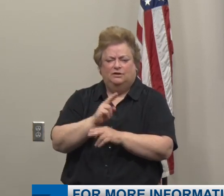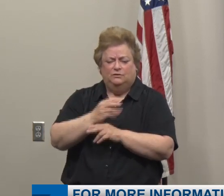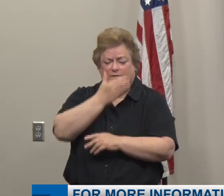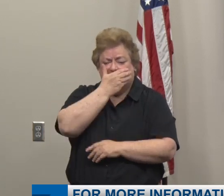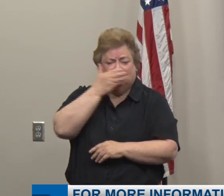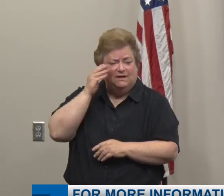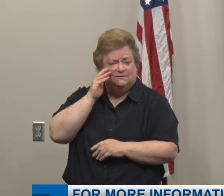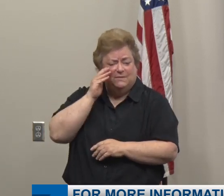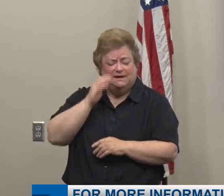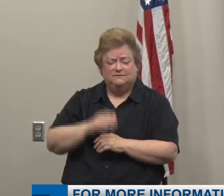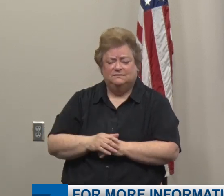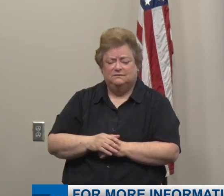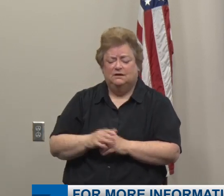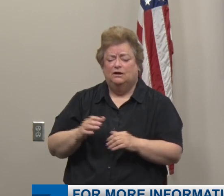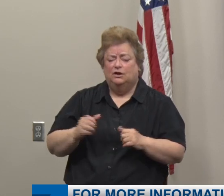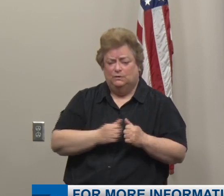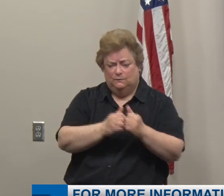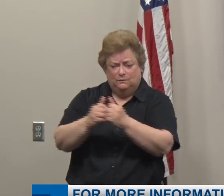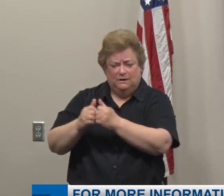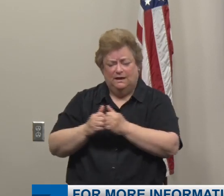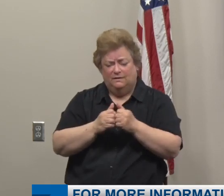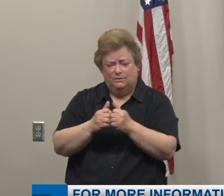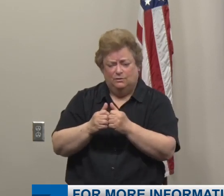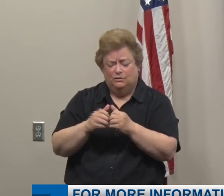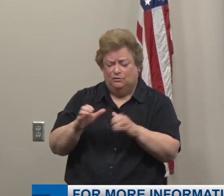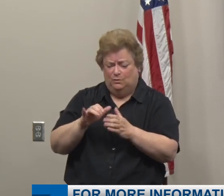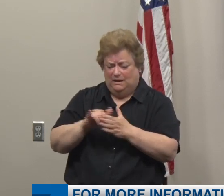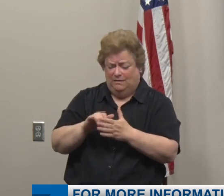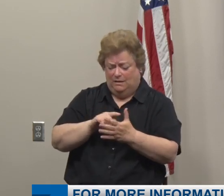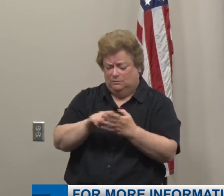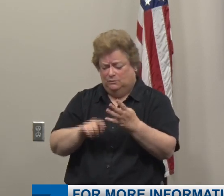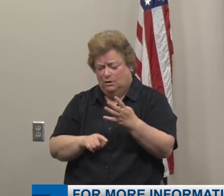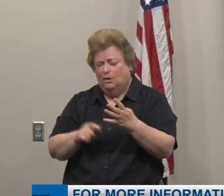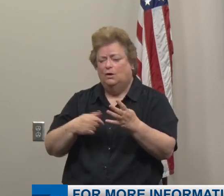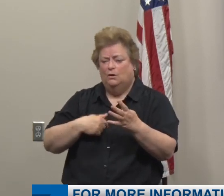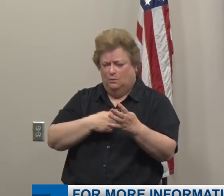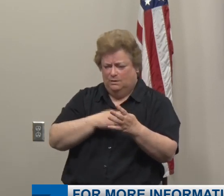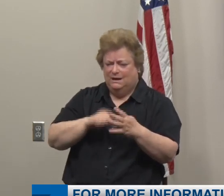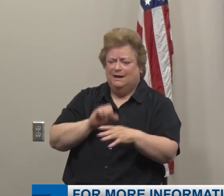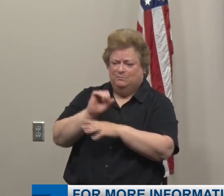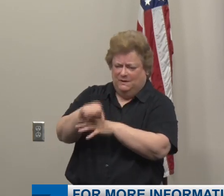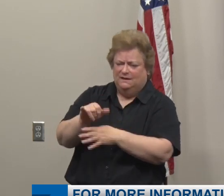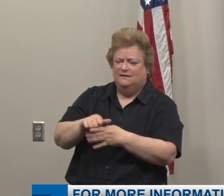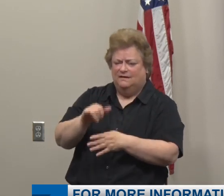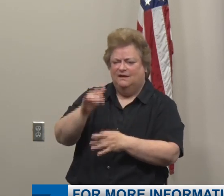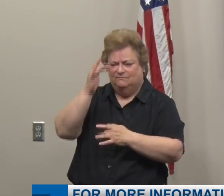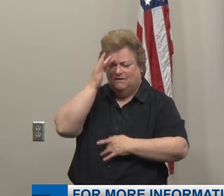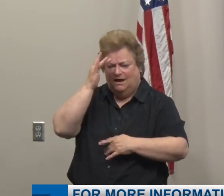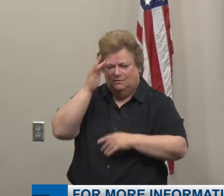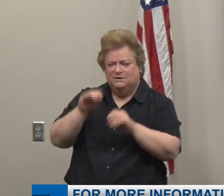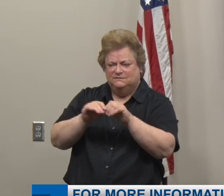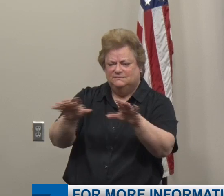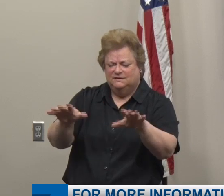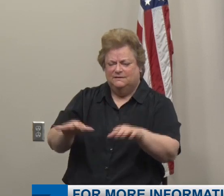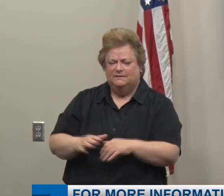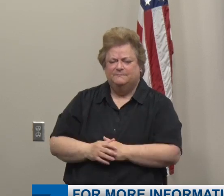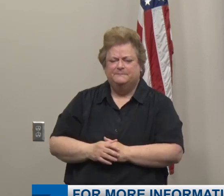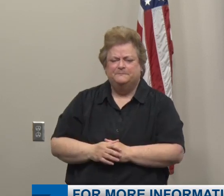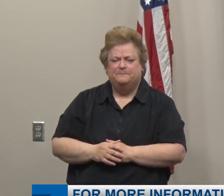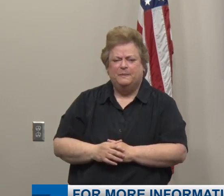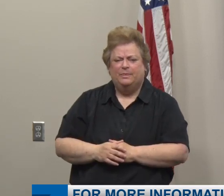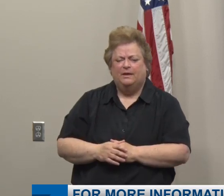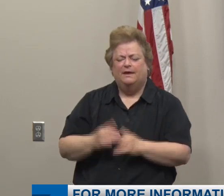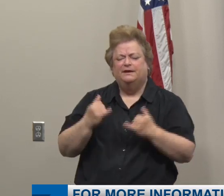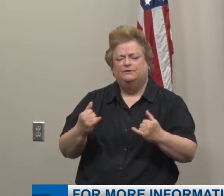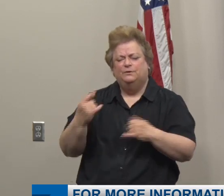coverings together by doing these important steps we will beat this virus today's briefing will move on and